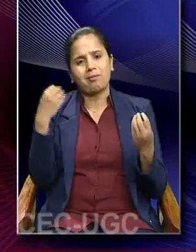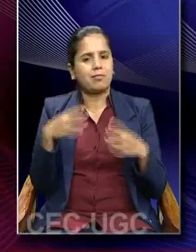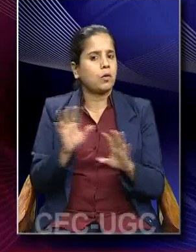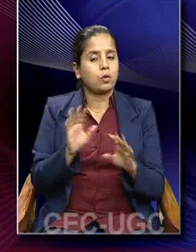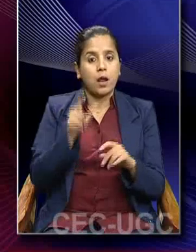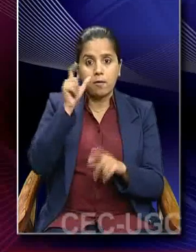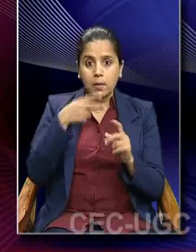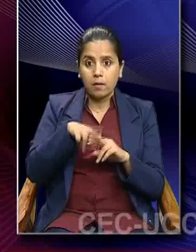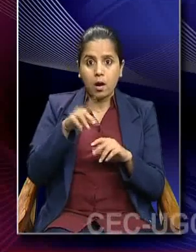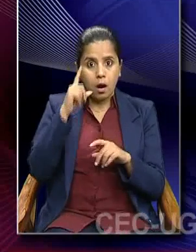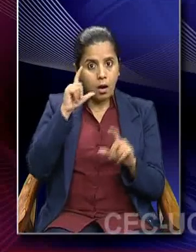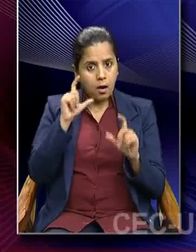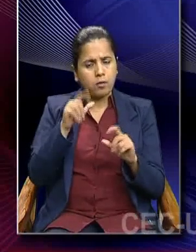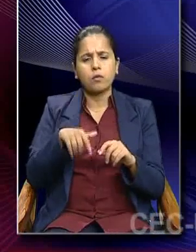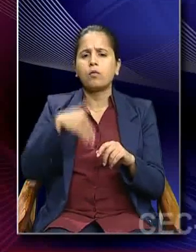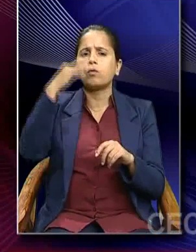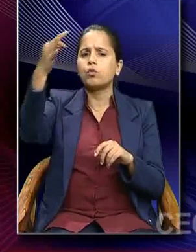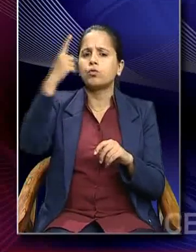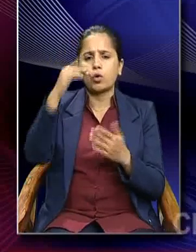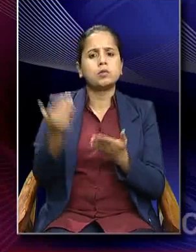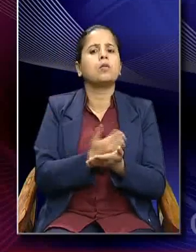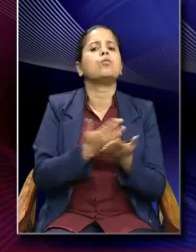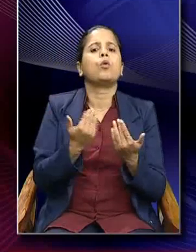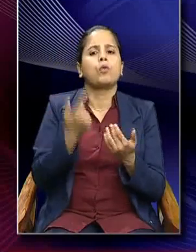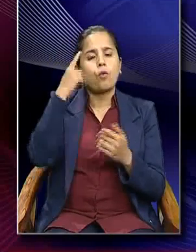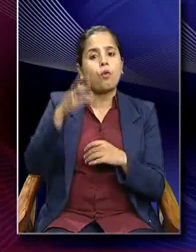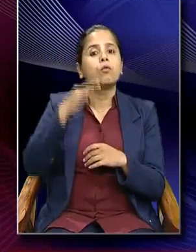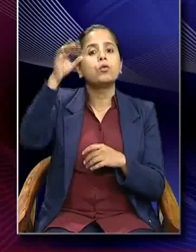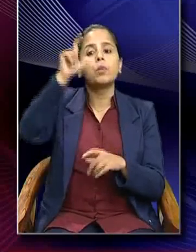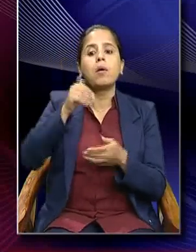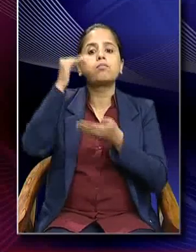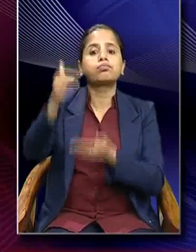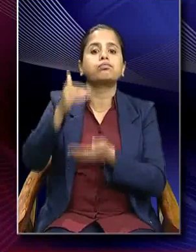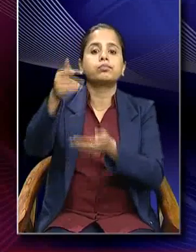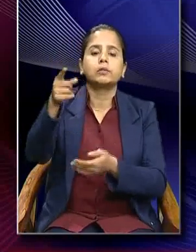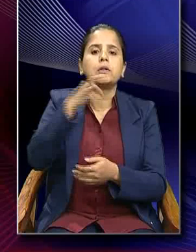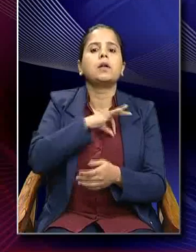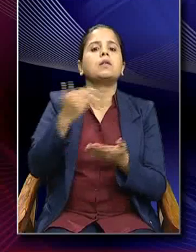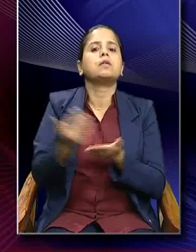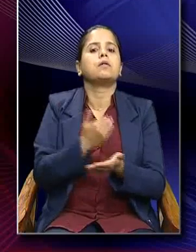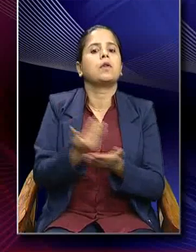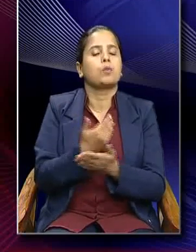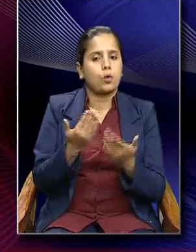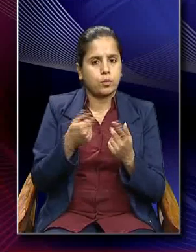conscious, will conserve for future and for the future generation, and this comes from the